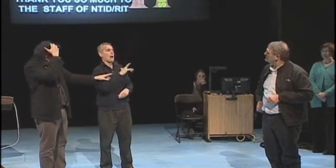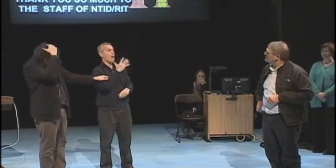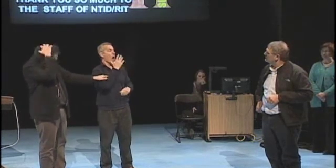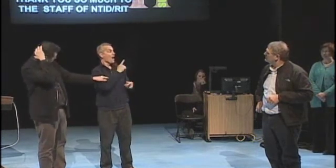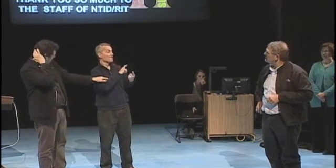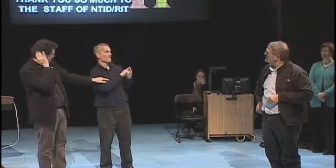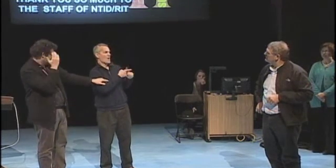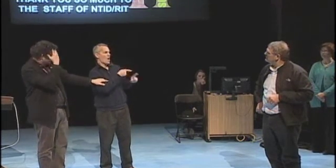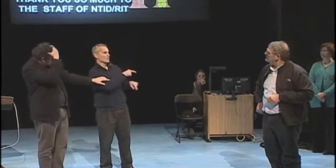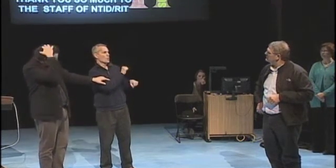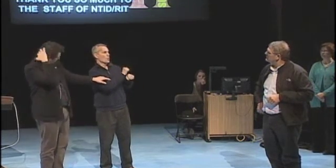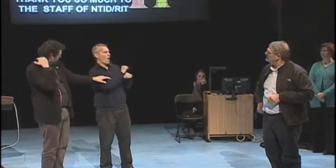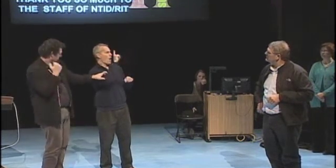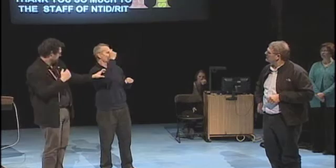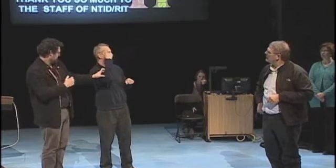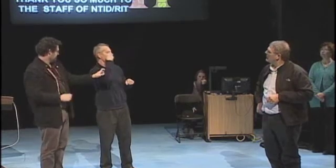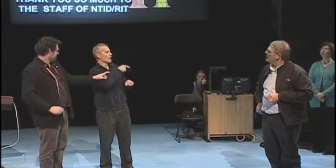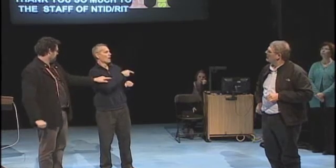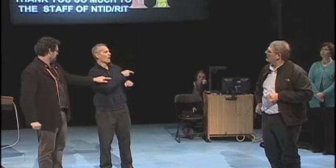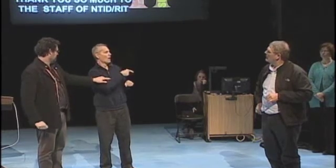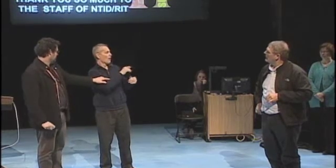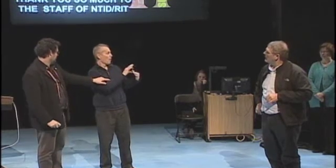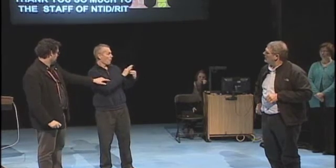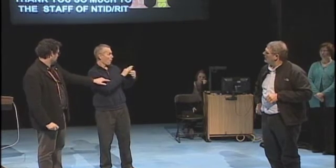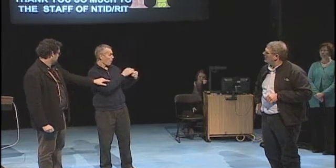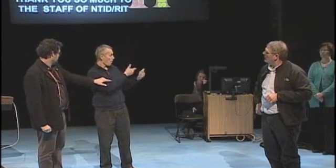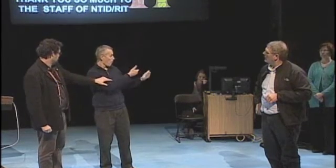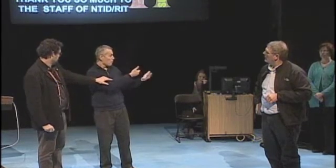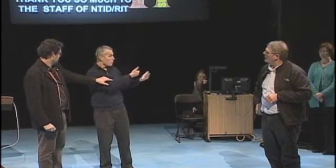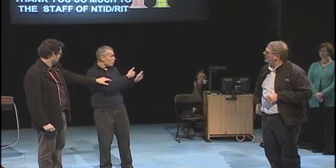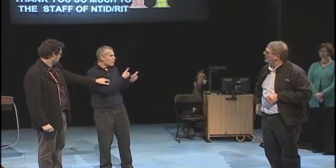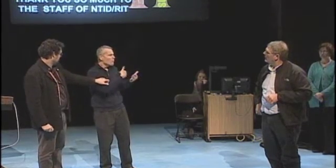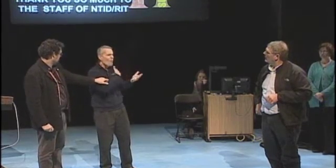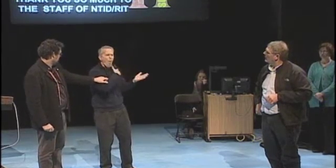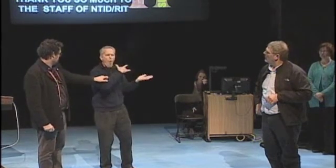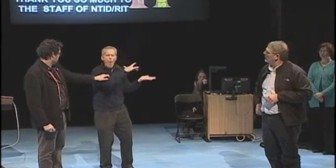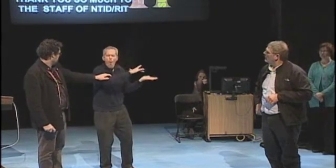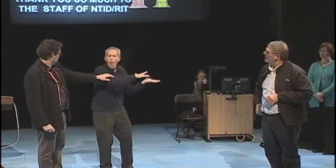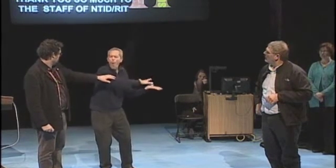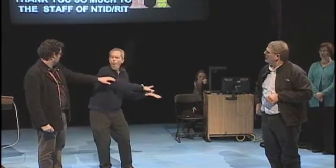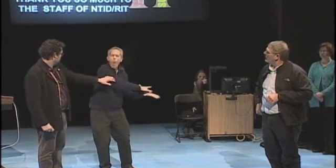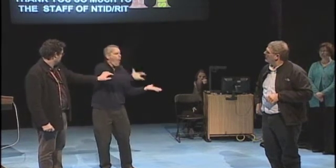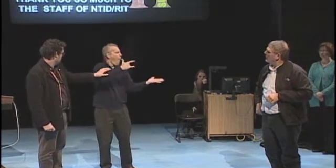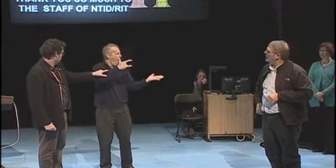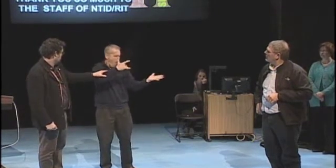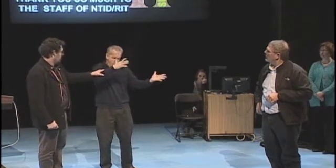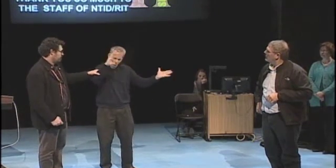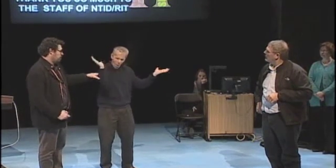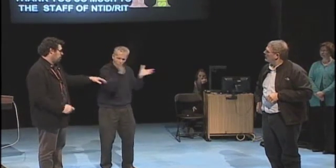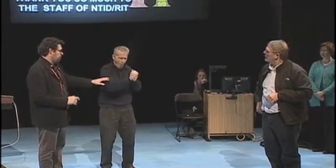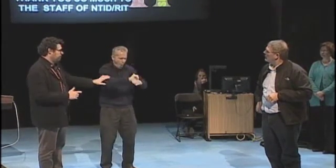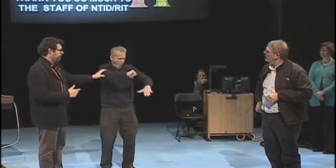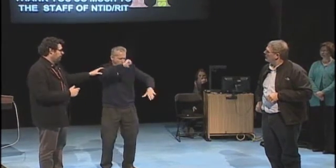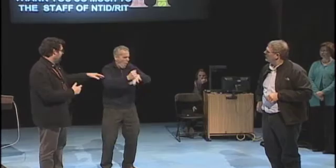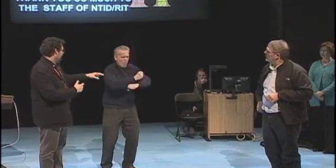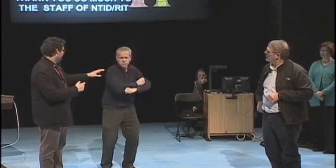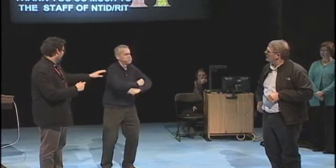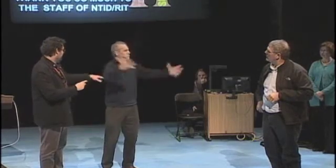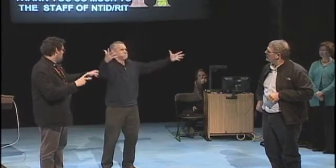You're right. In this case, I was very lucky because as a friend who worked within the government system, so I was able to capitalize on that